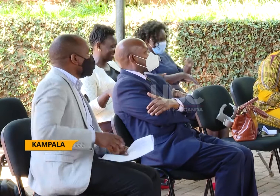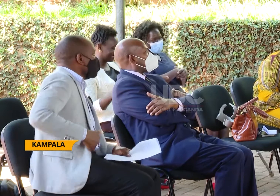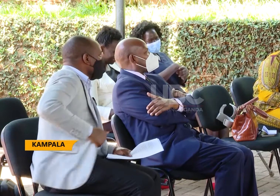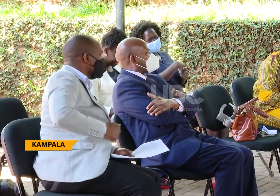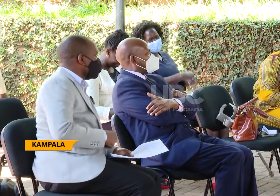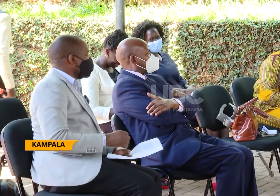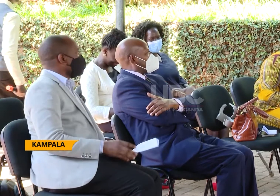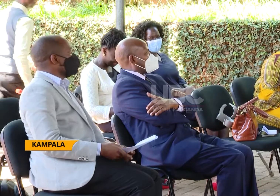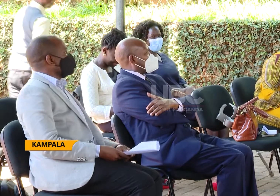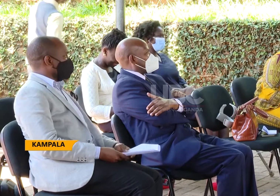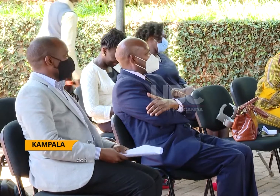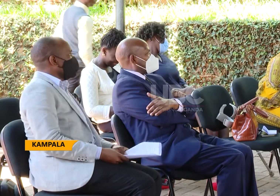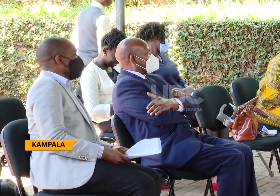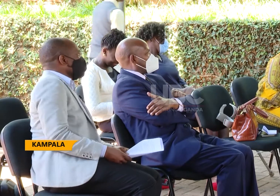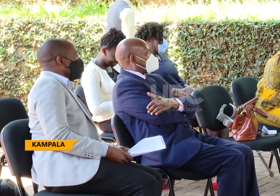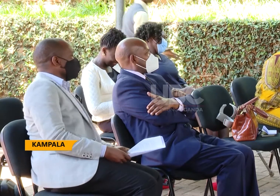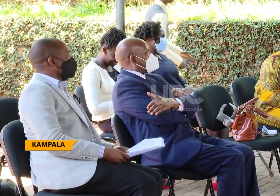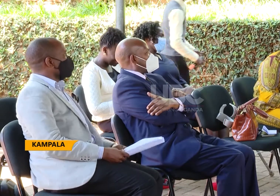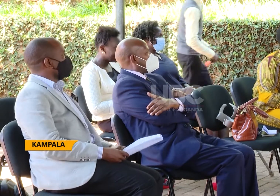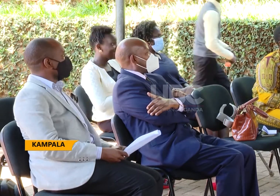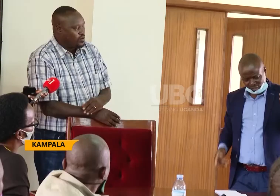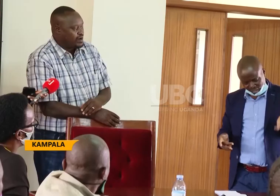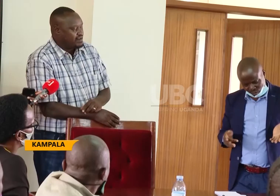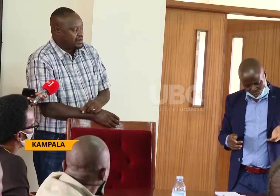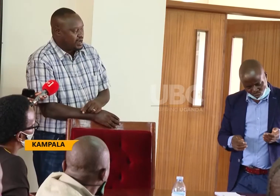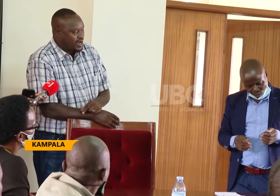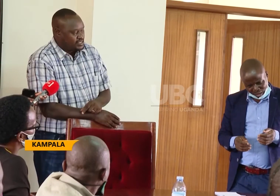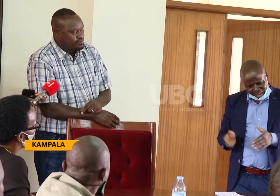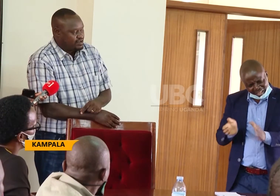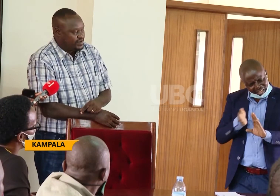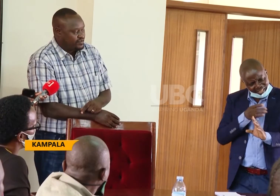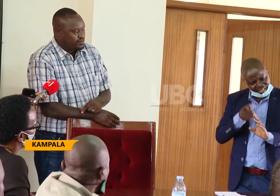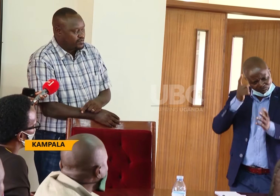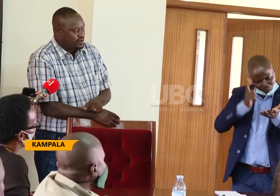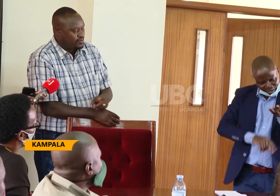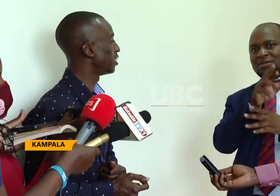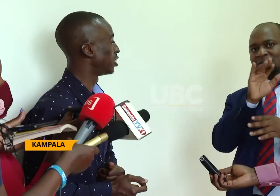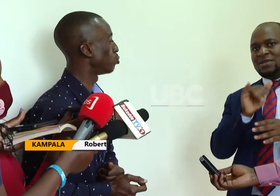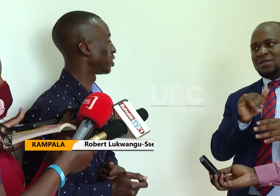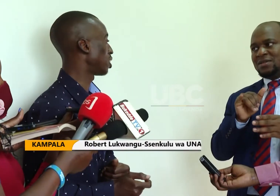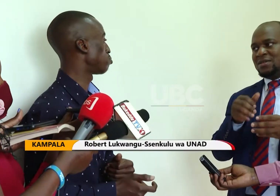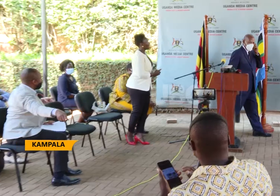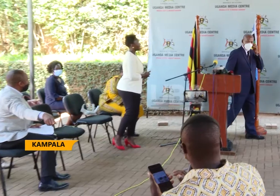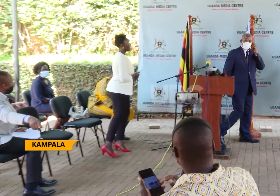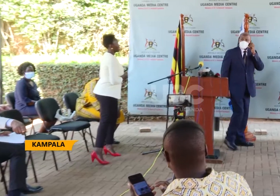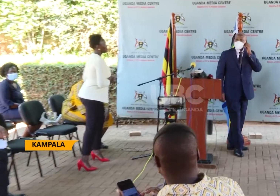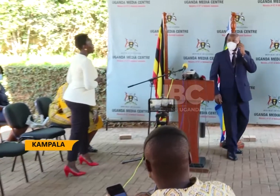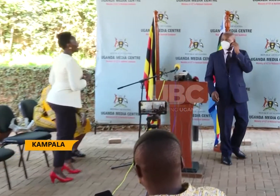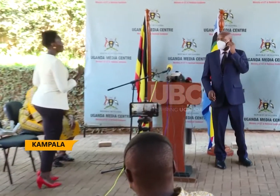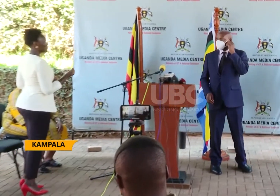Aruwa City on Friday this week with a theme celebrating thriving deaf communities. Irene